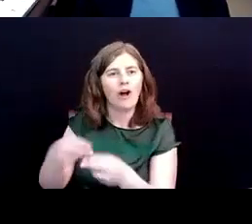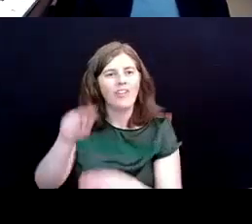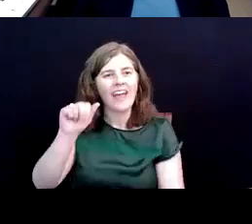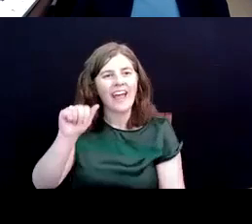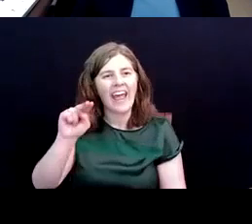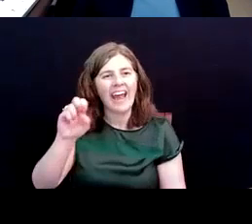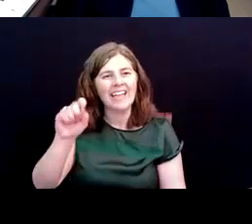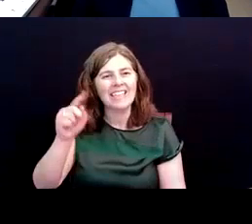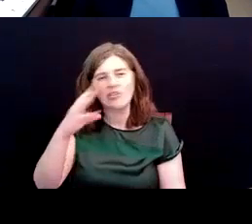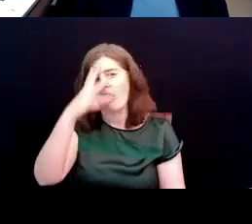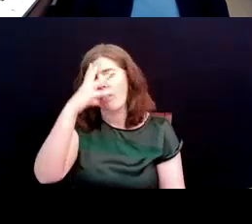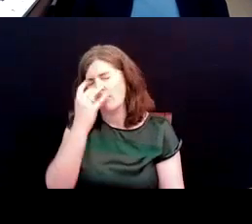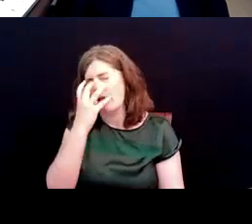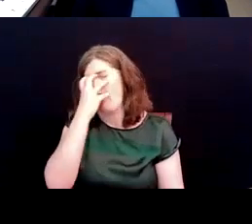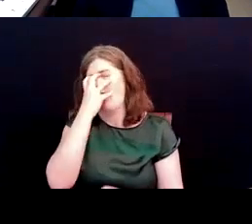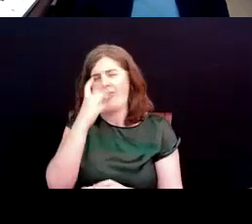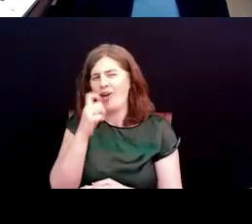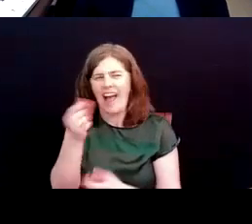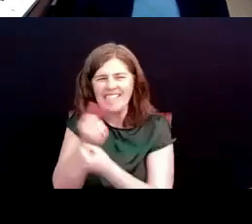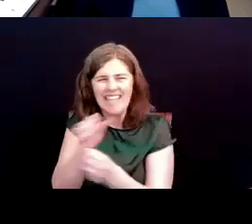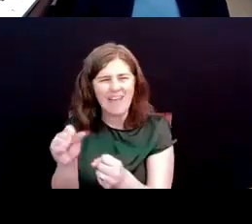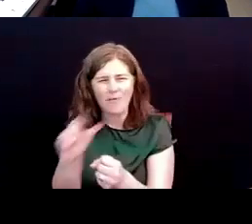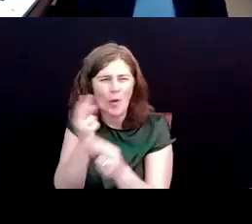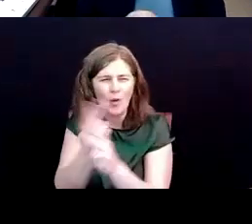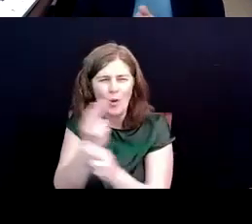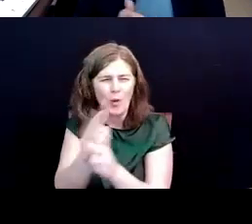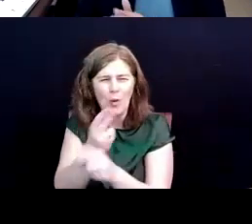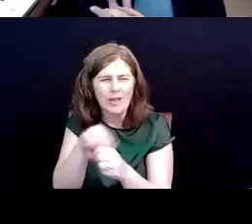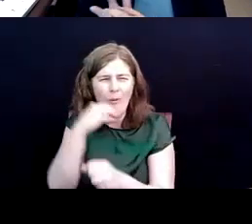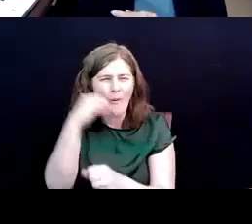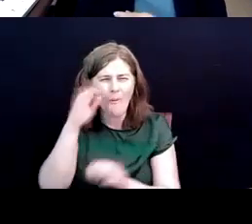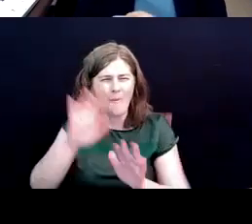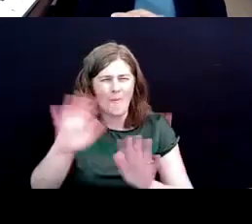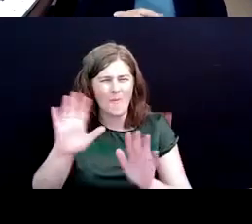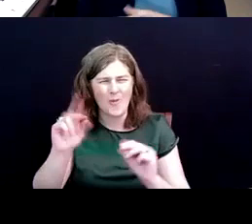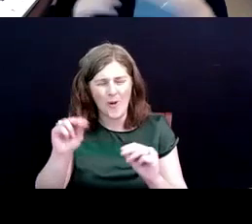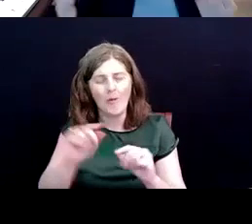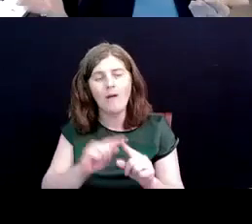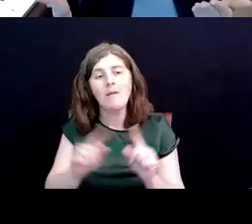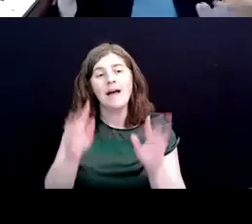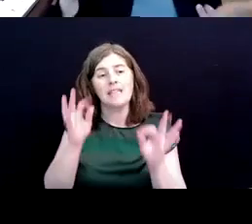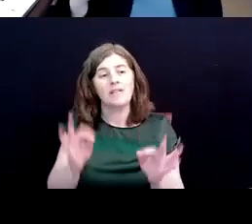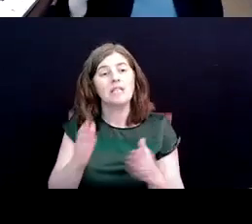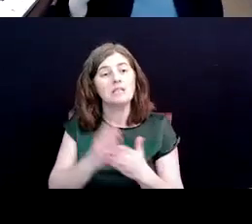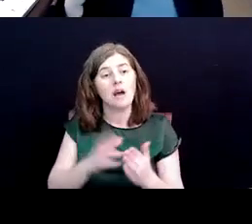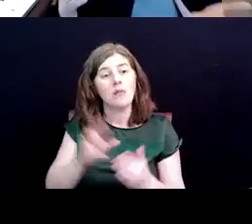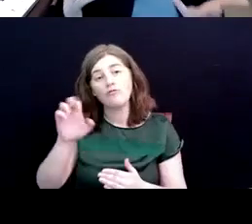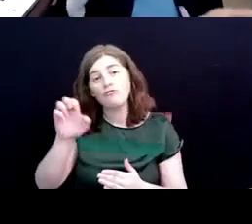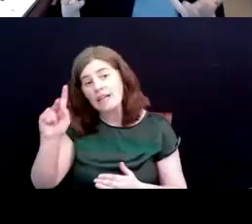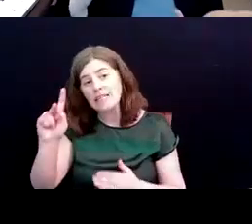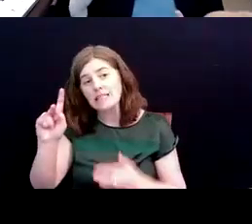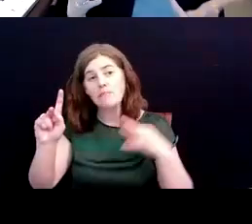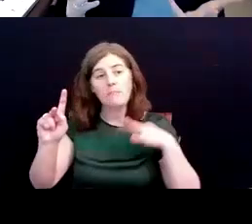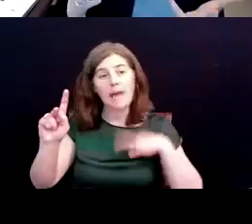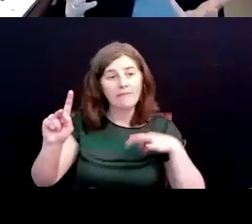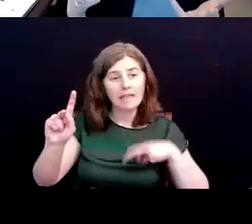and they're not safe, and we don't use those in outpatient settings. And so certainly we don't do that. But definitely there are risks and benefits, and that's that part of